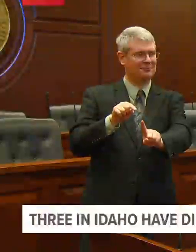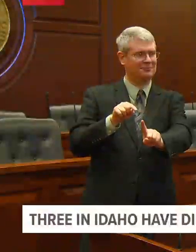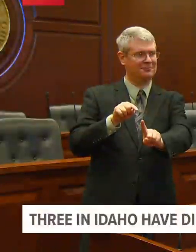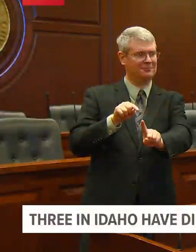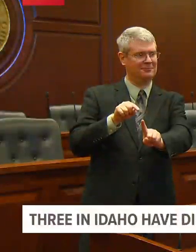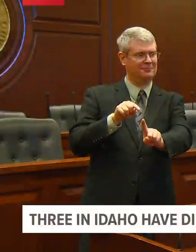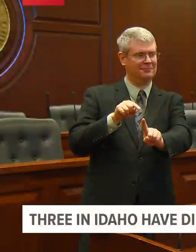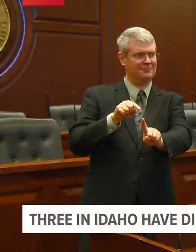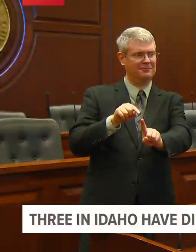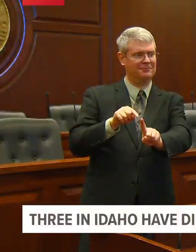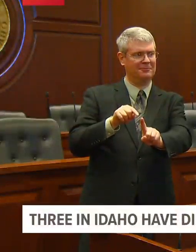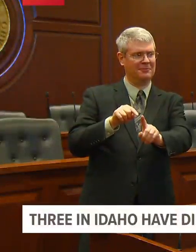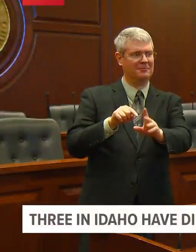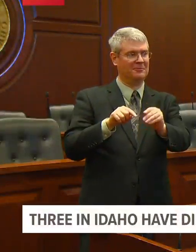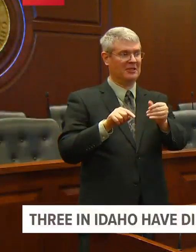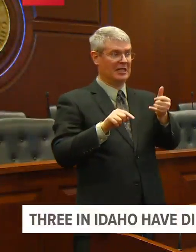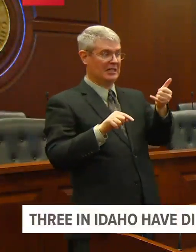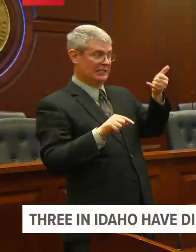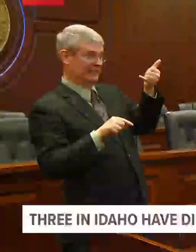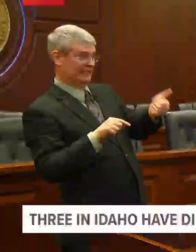with our coronavirus working group.